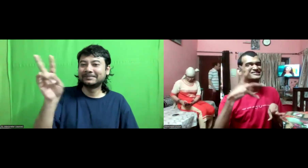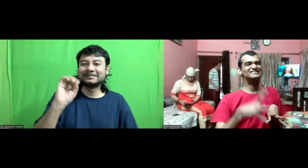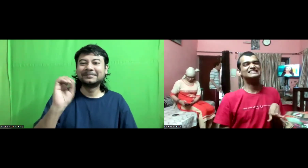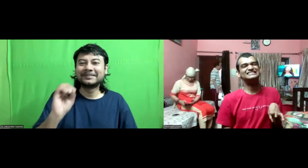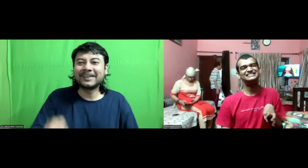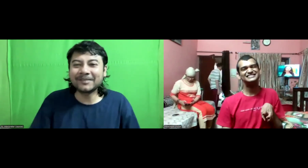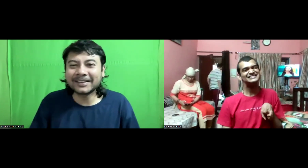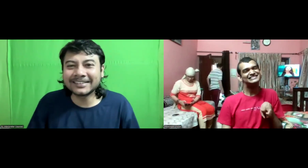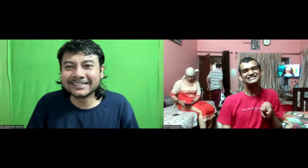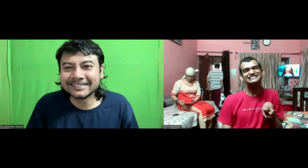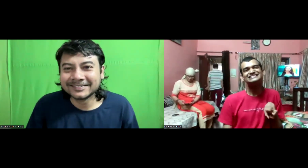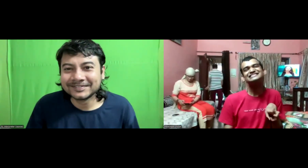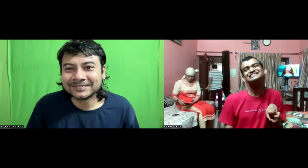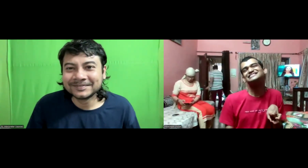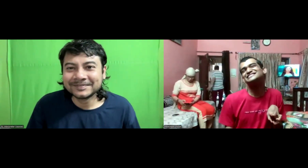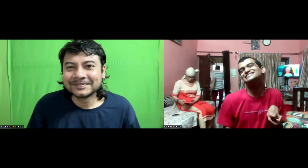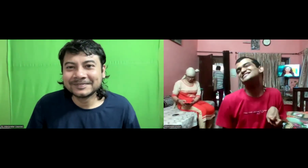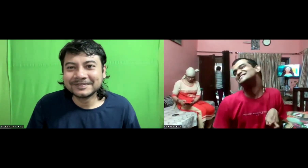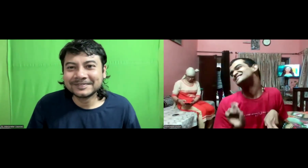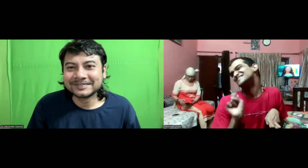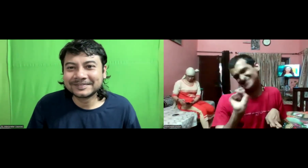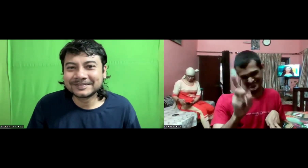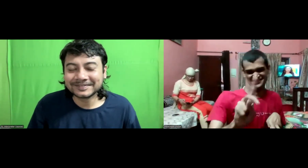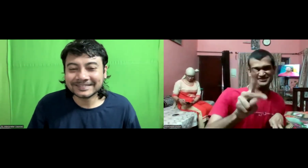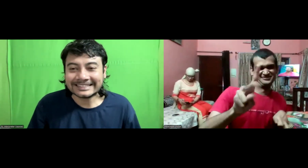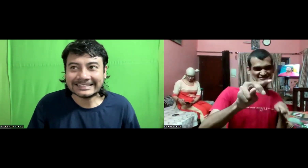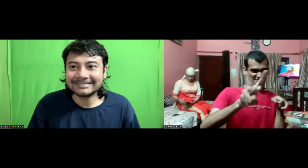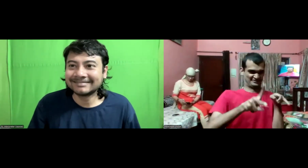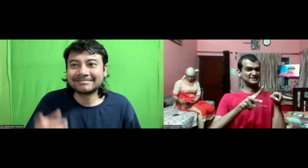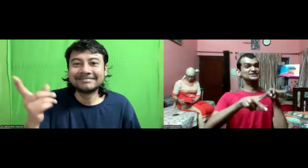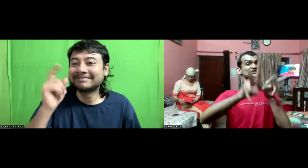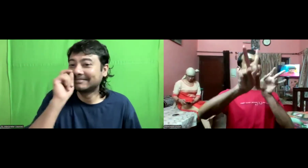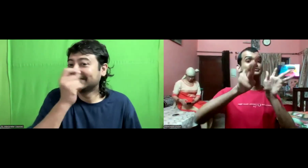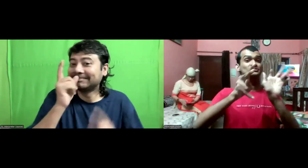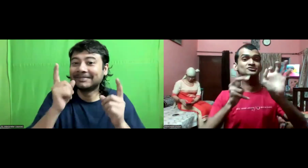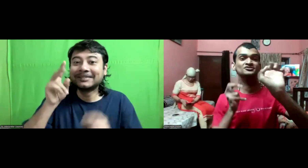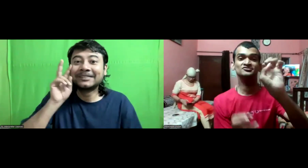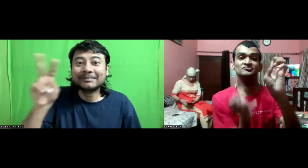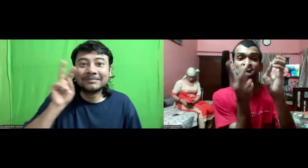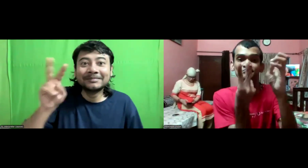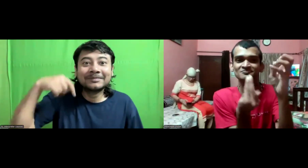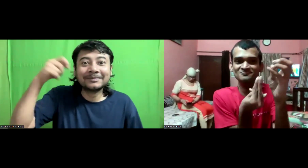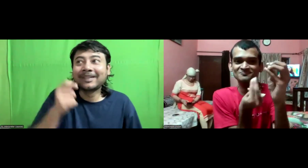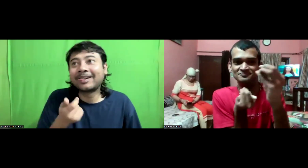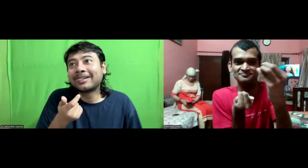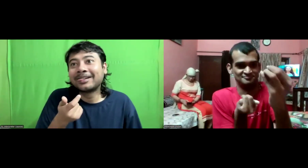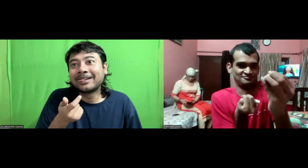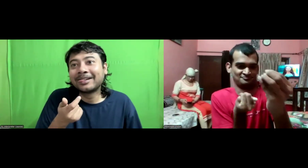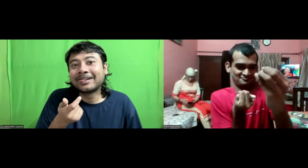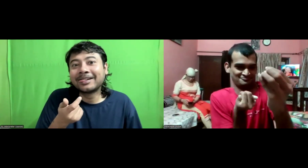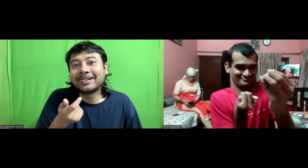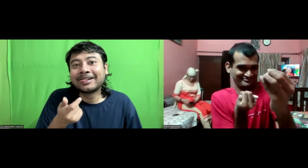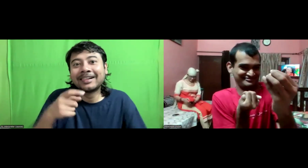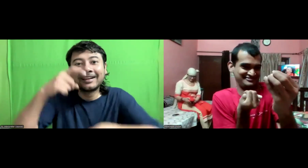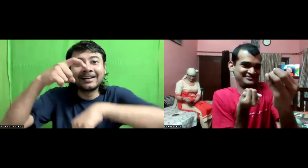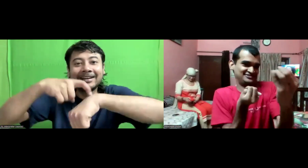Sometimes movies take some Bye, episode. Why? Hey, I don't watch movies. I don't get time to watch movies. Very rarely